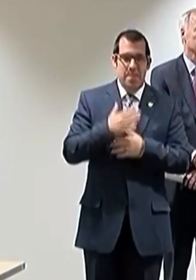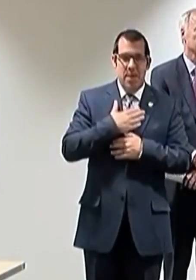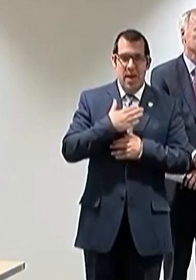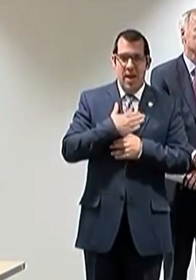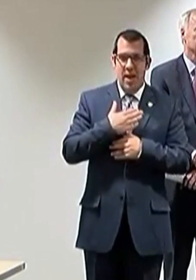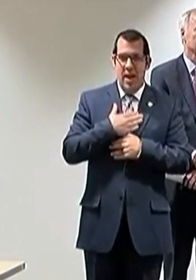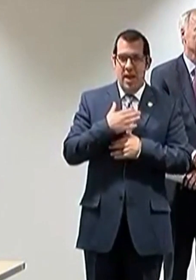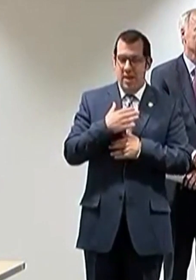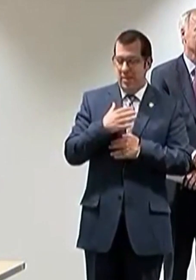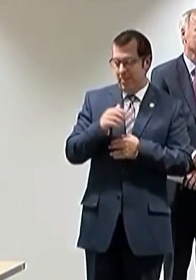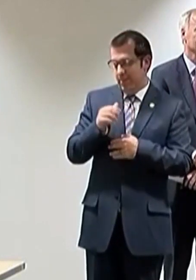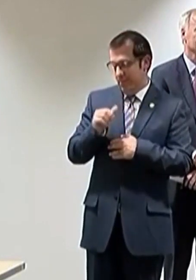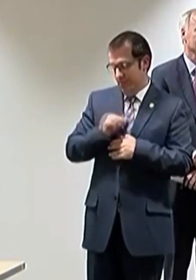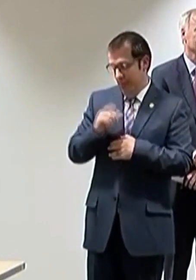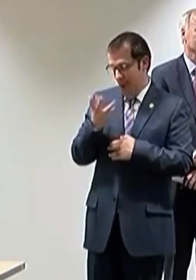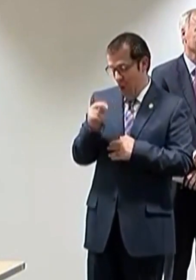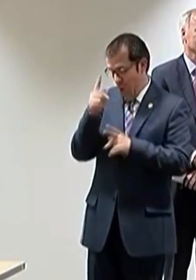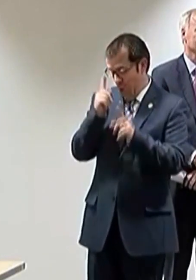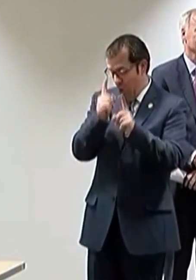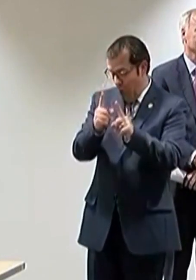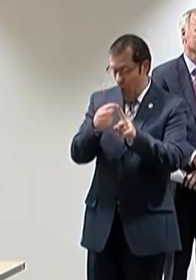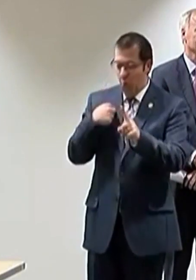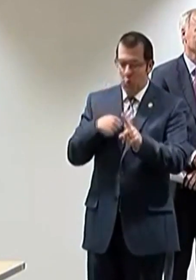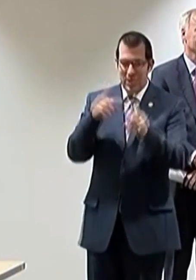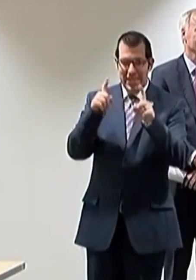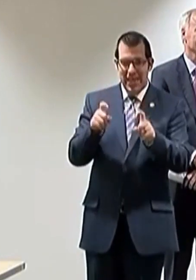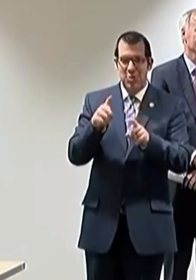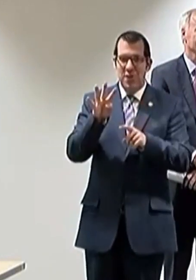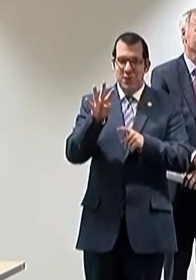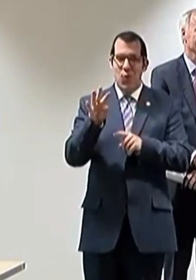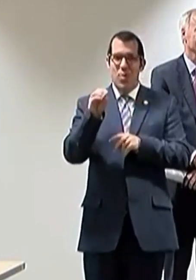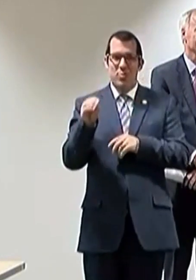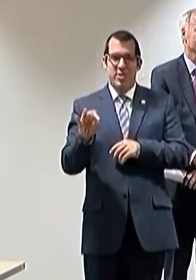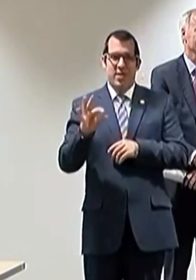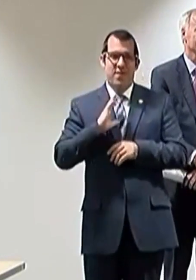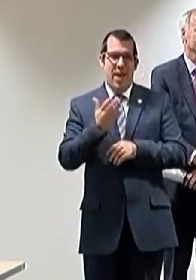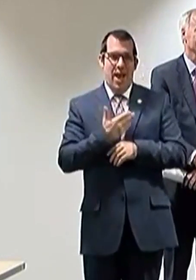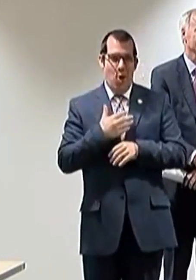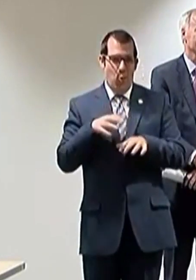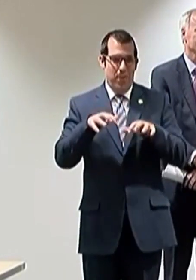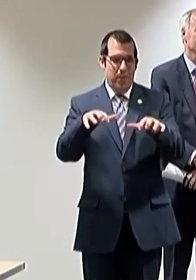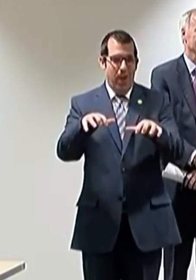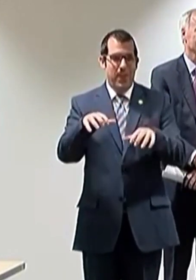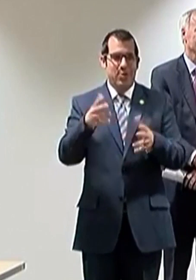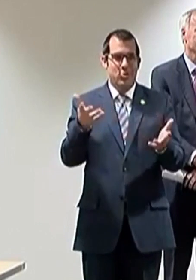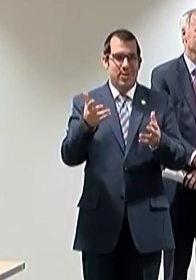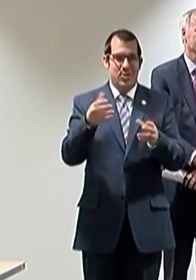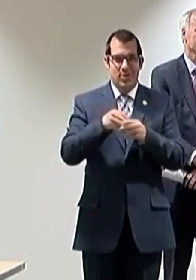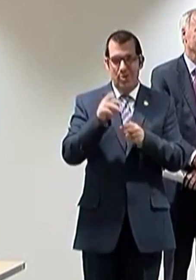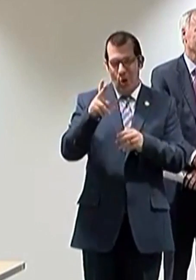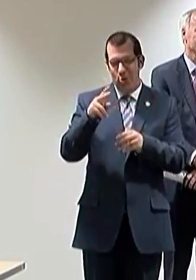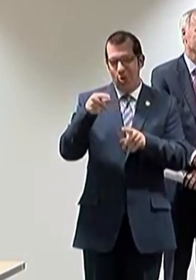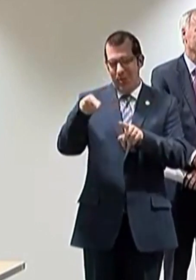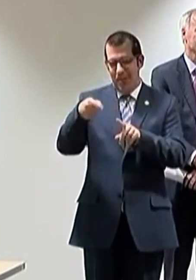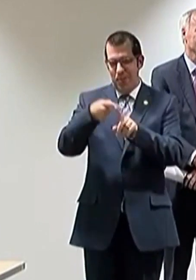My private goal is going to be for us to test 4% of our population in the month of June, but